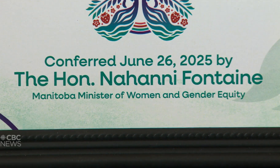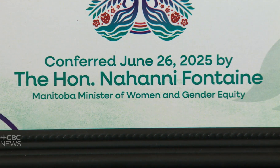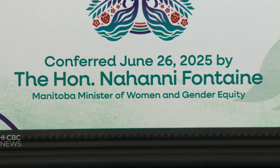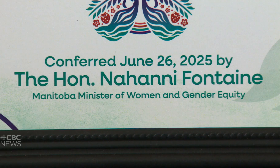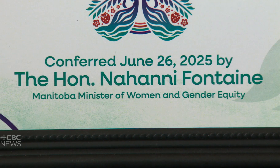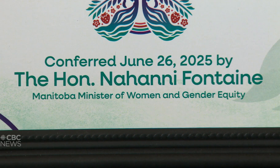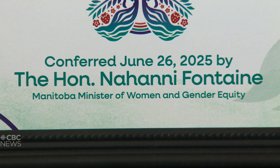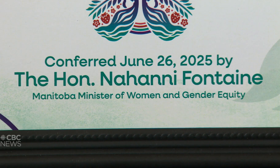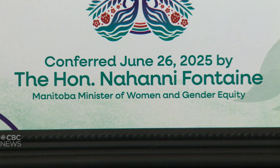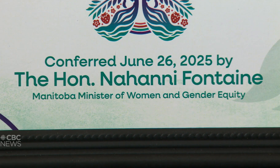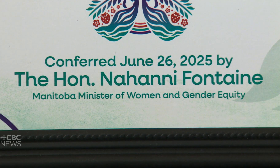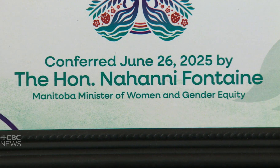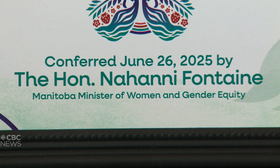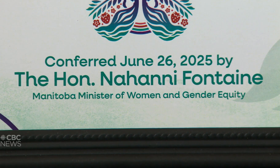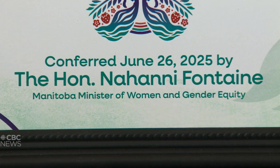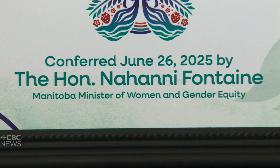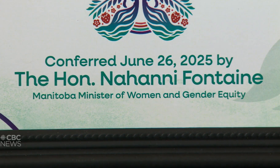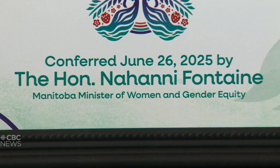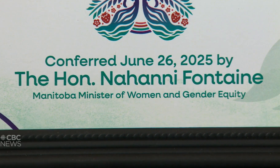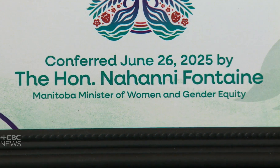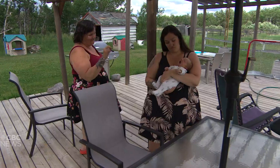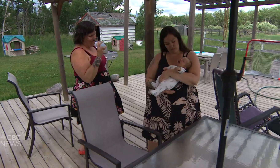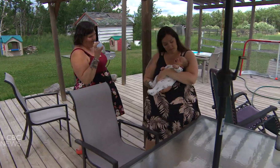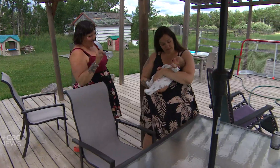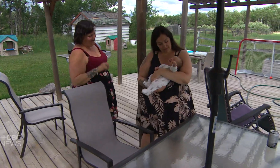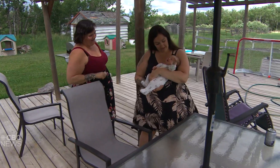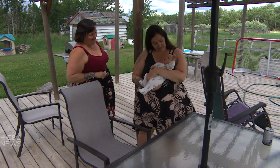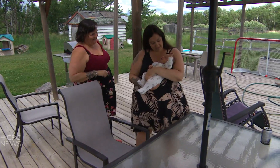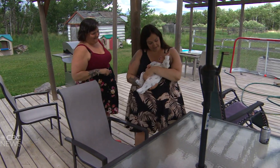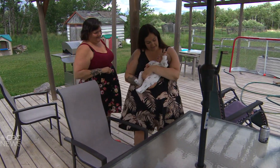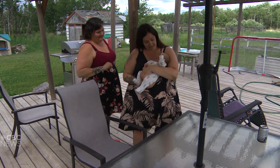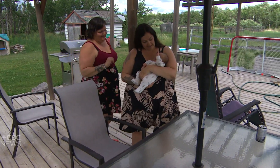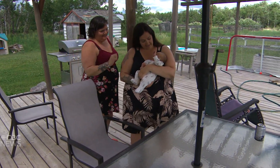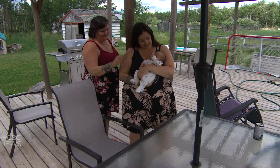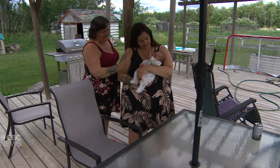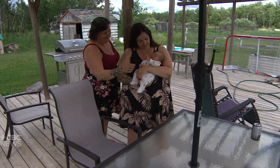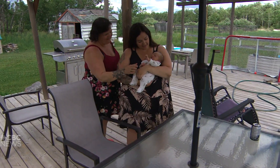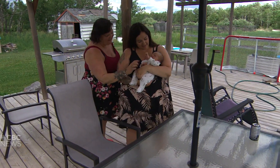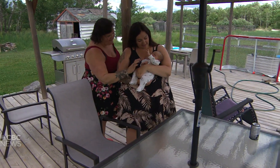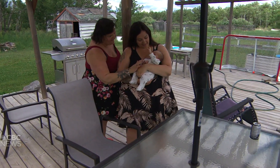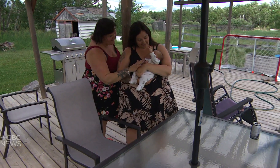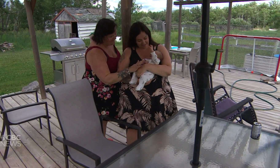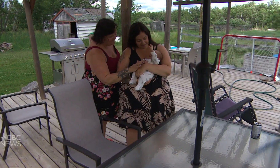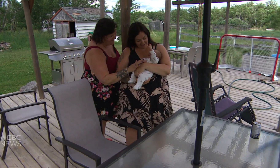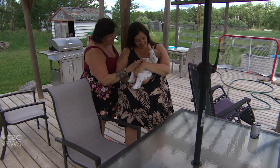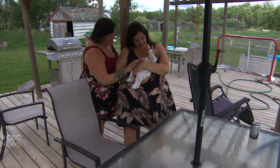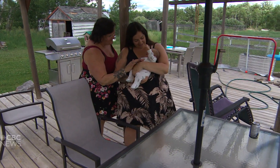accessibility role in her portfolio or not. Gavin Axelrod, CBC News, Winnipeg.